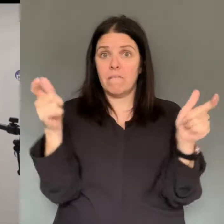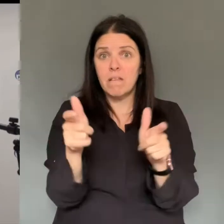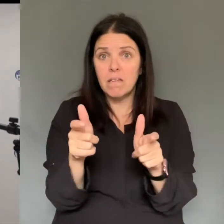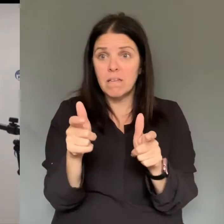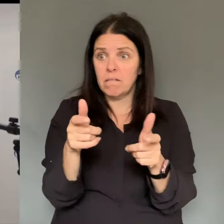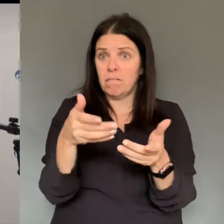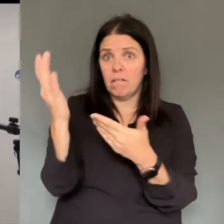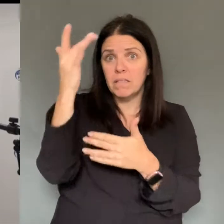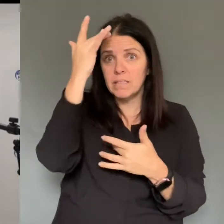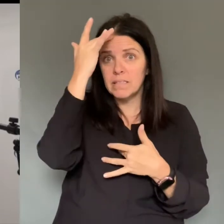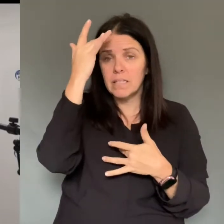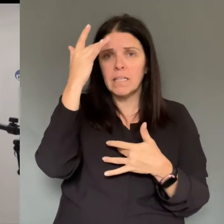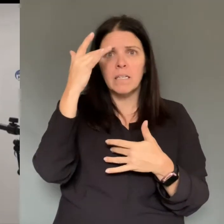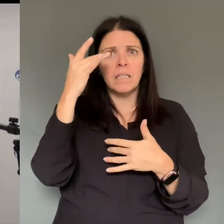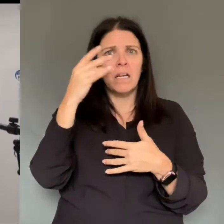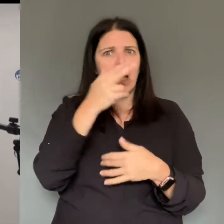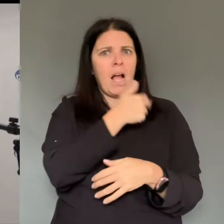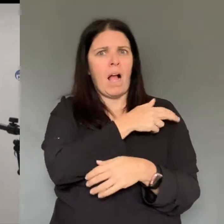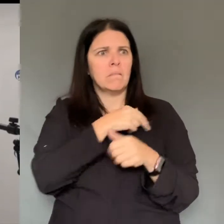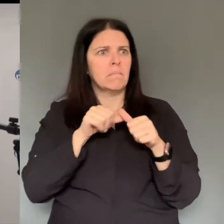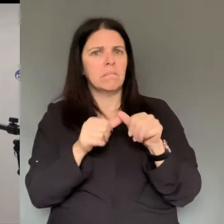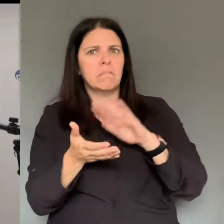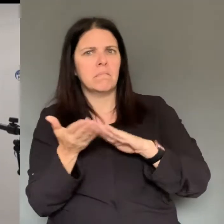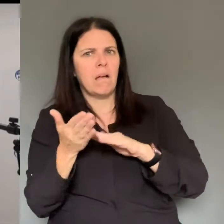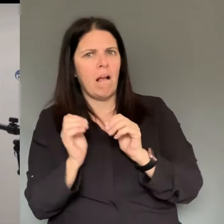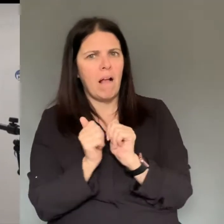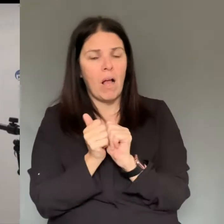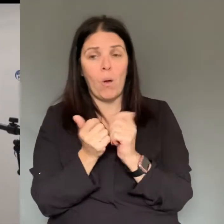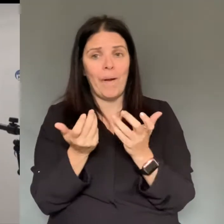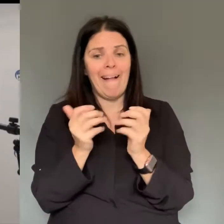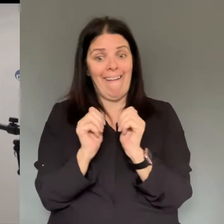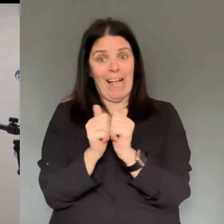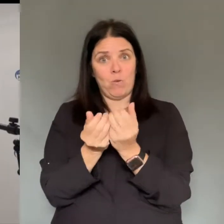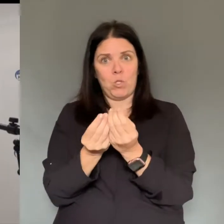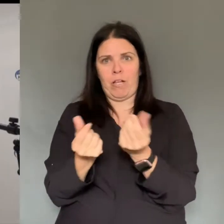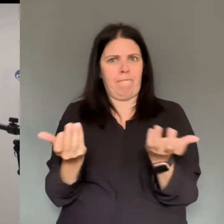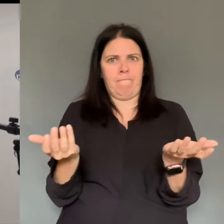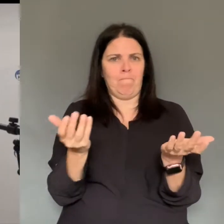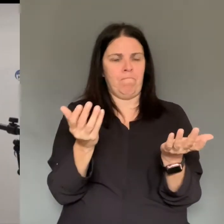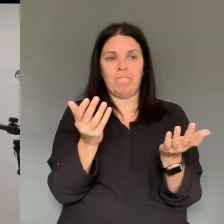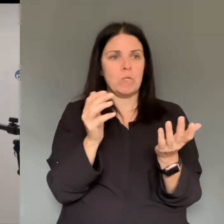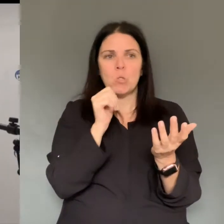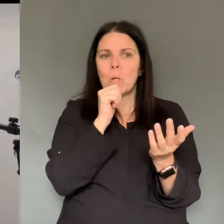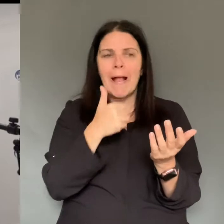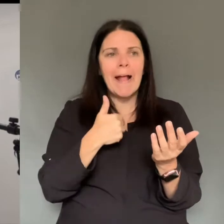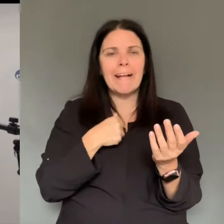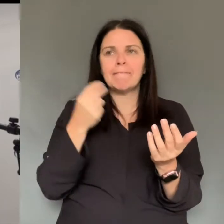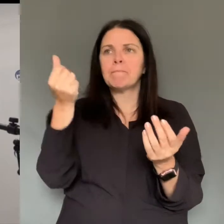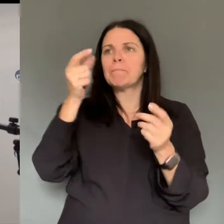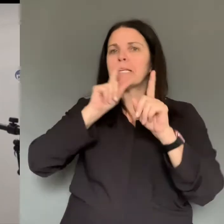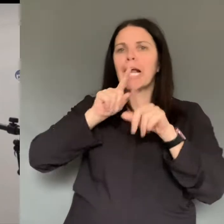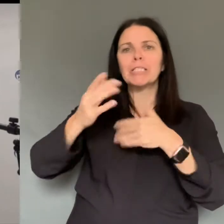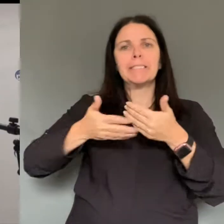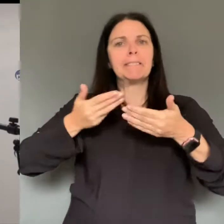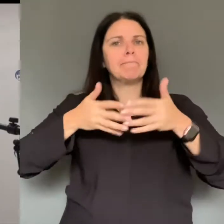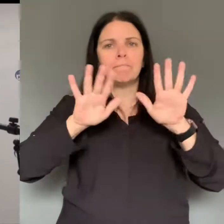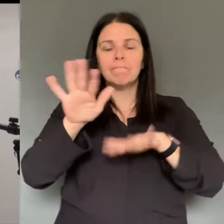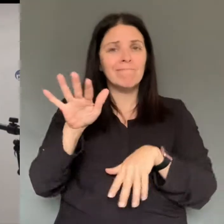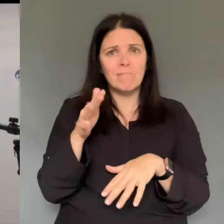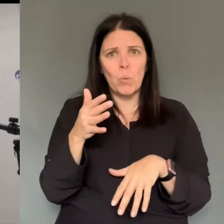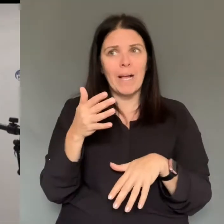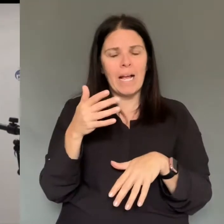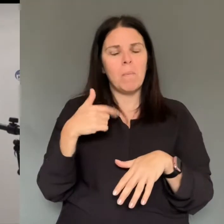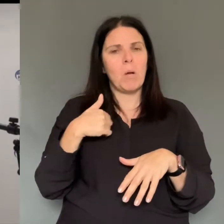self-isolated or make them stay at home. So all those measures are in place. But despite all that, we know that it is possible. So I think